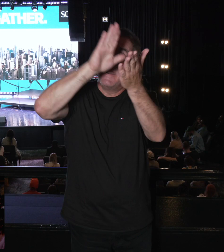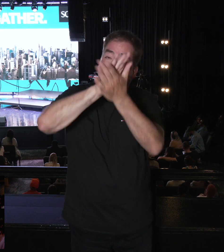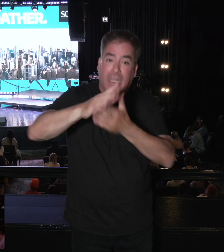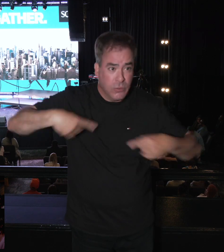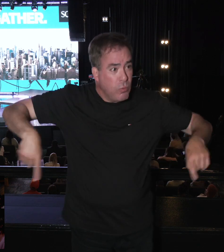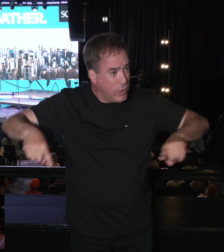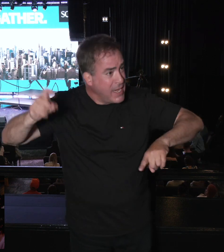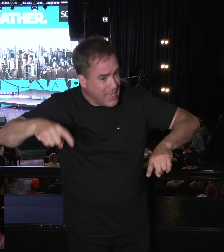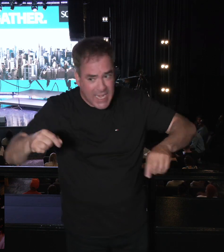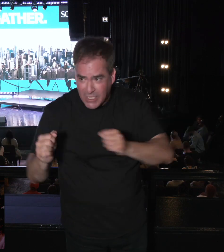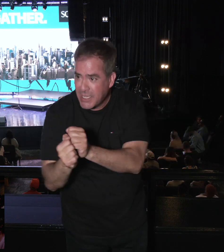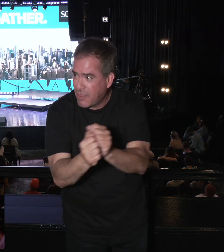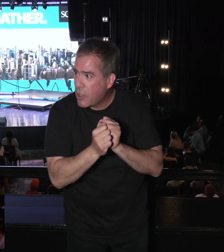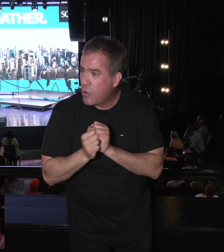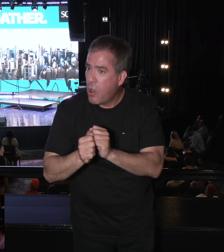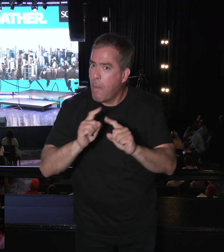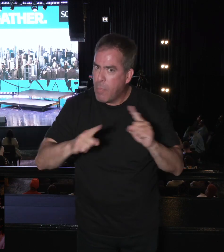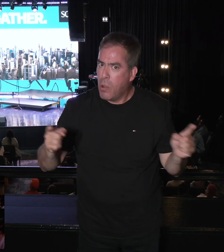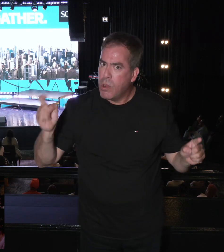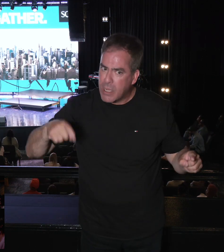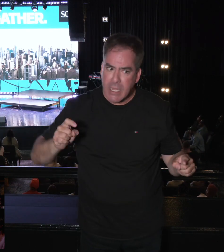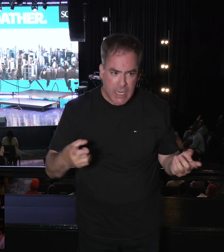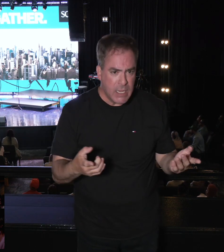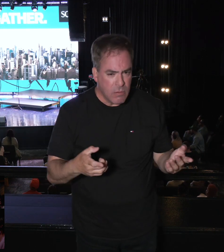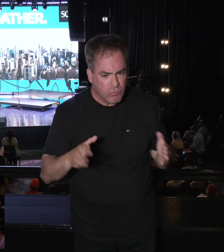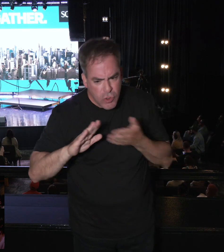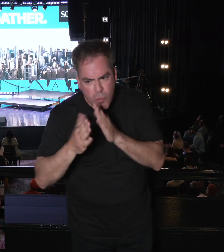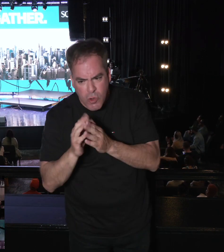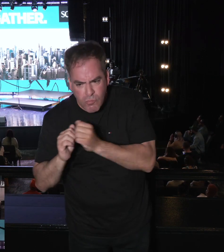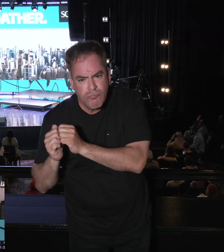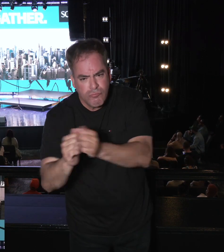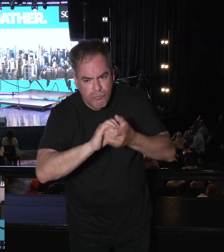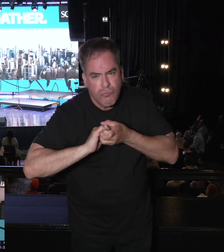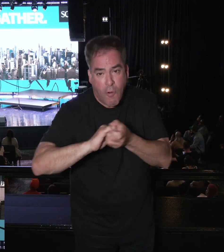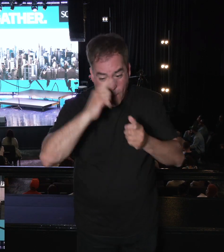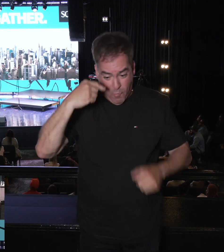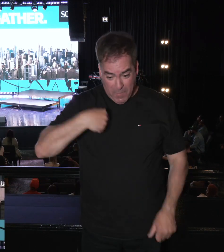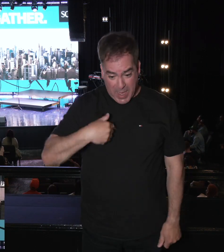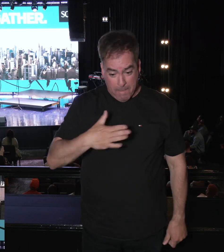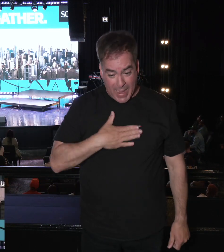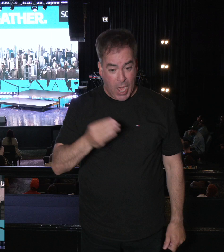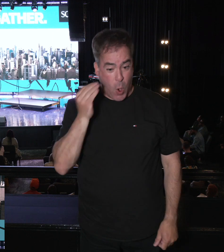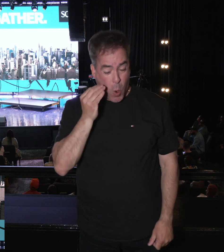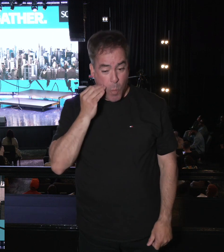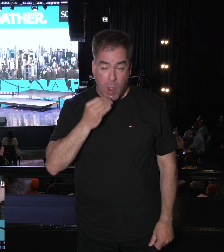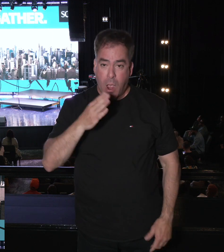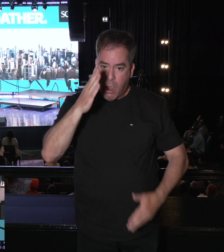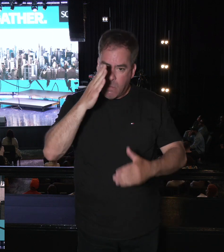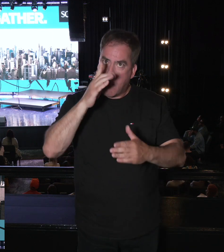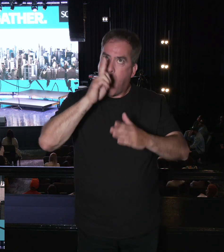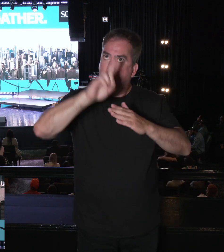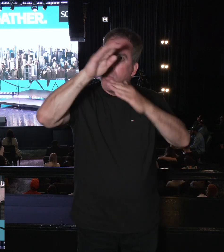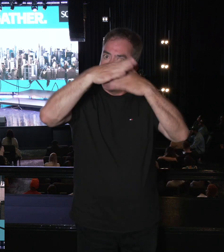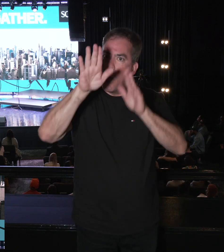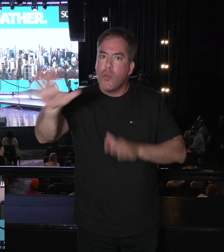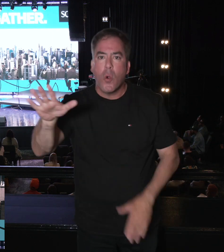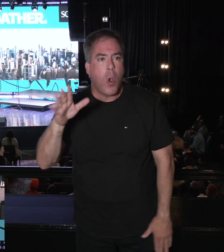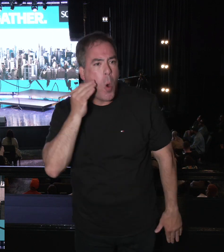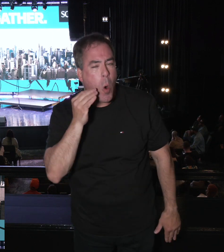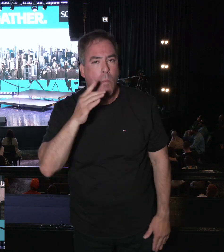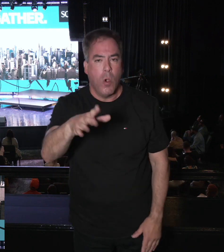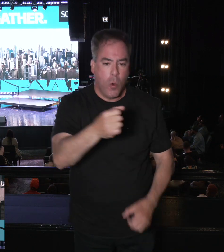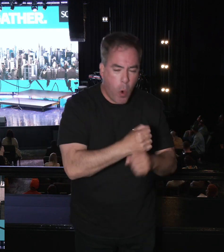it. Let's gather together. Let's do community groups together. As for me and my household, make an upper room in your house, at a coffee